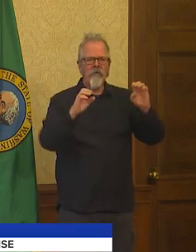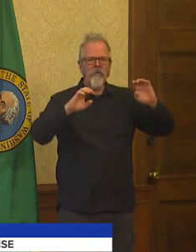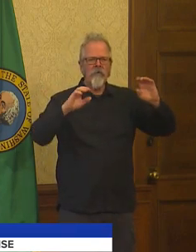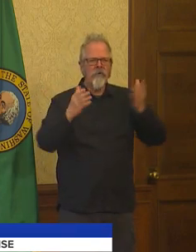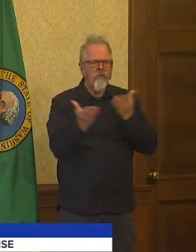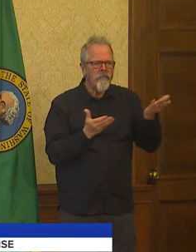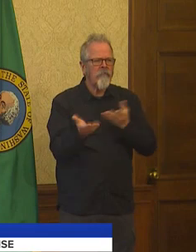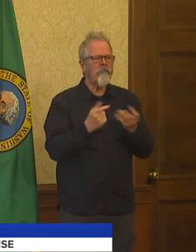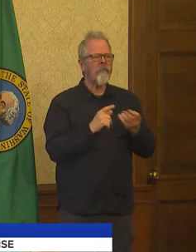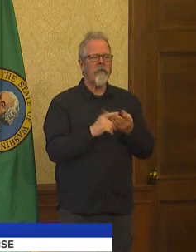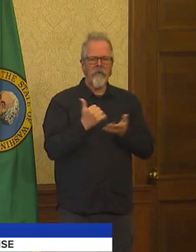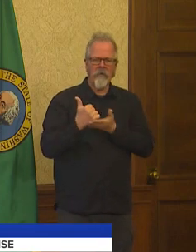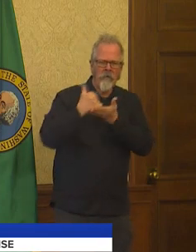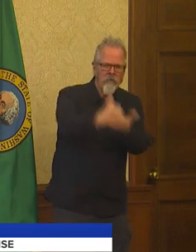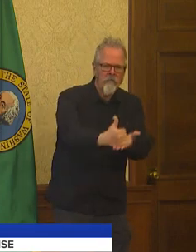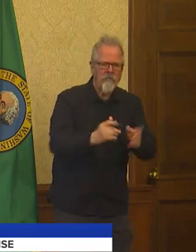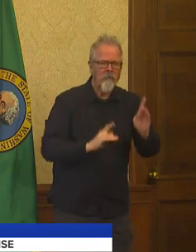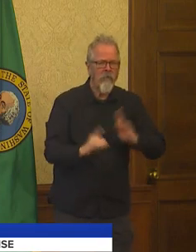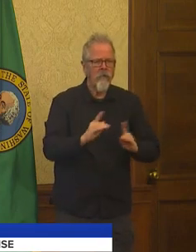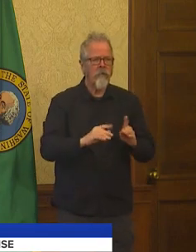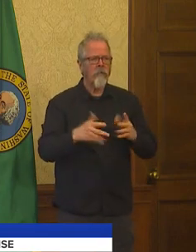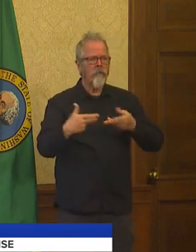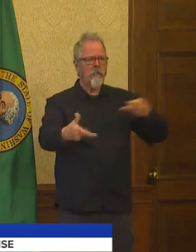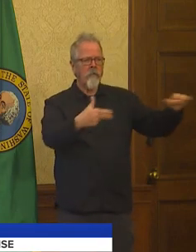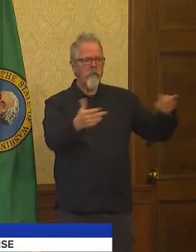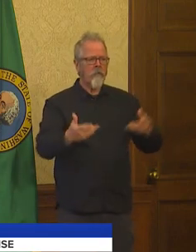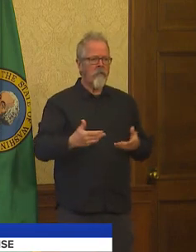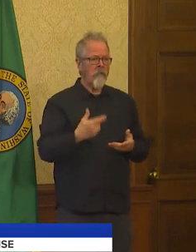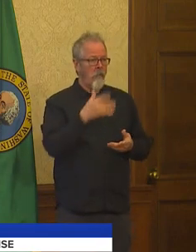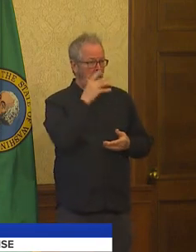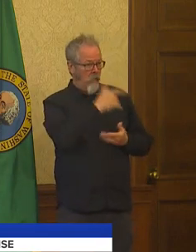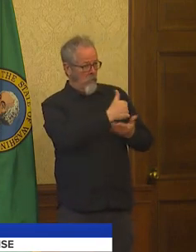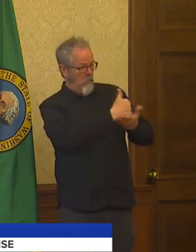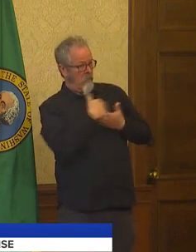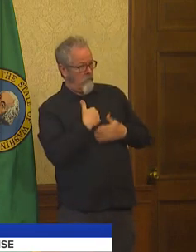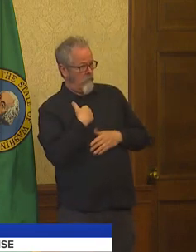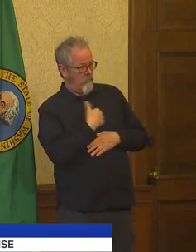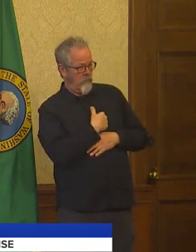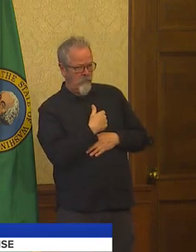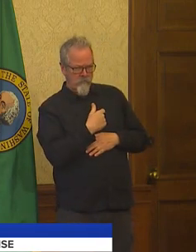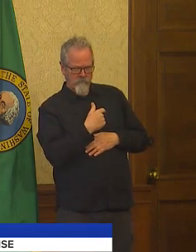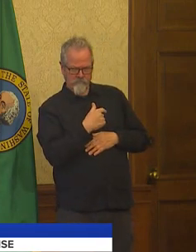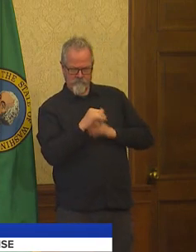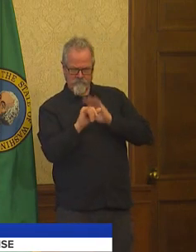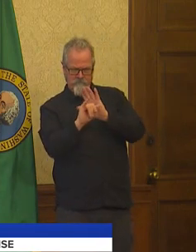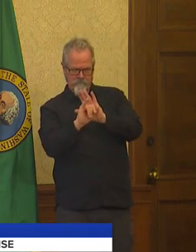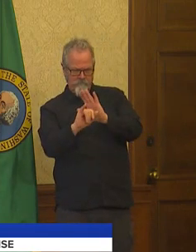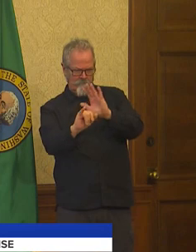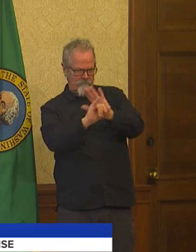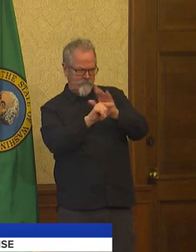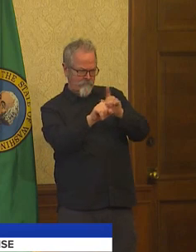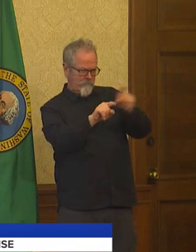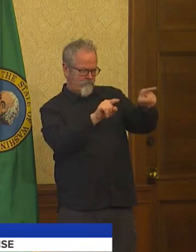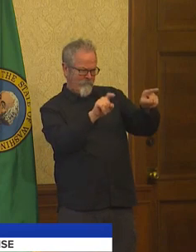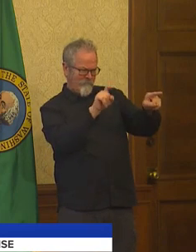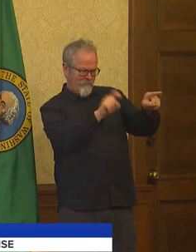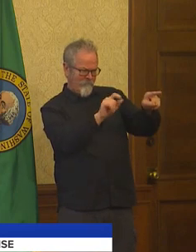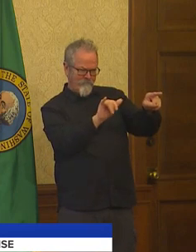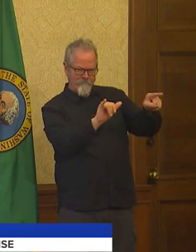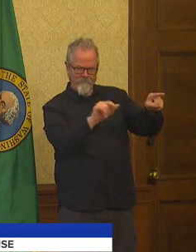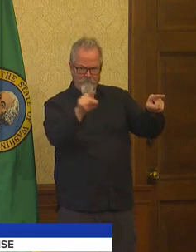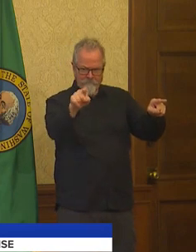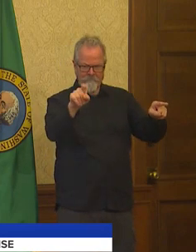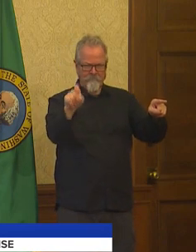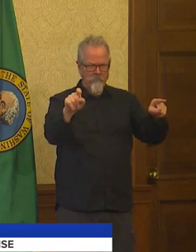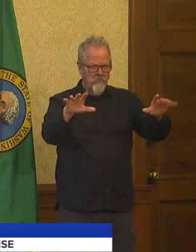virus, and they simply have to have the wherewithal to get this vital work done. Now, turning to recreation.